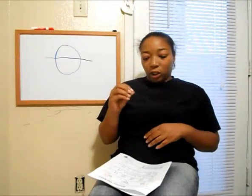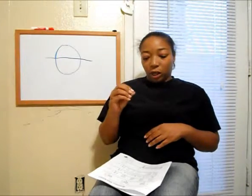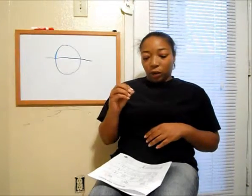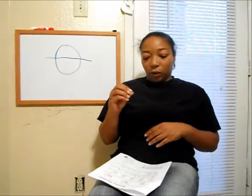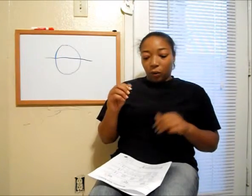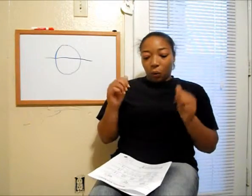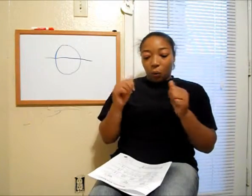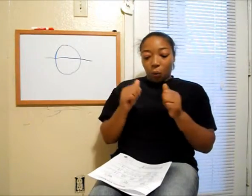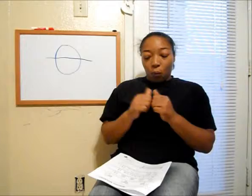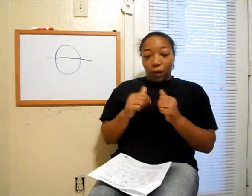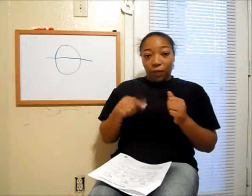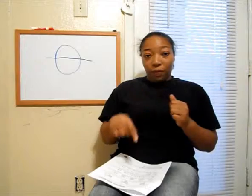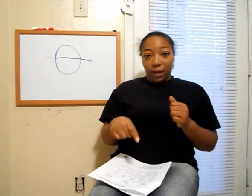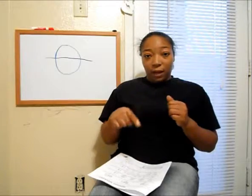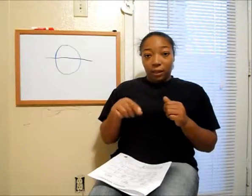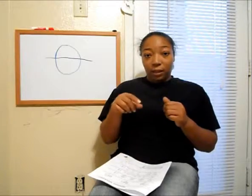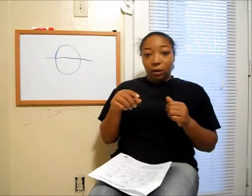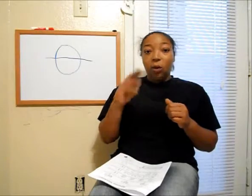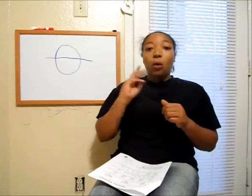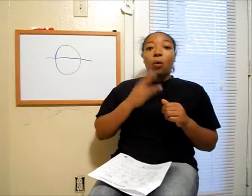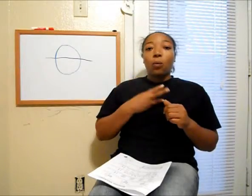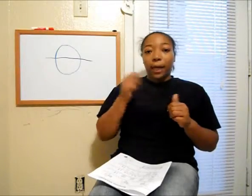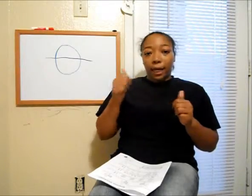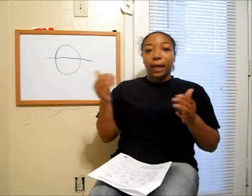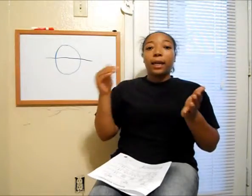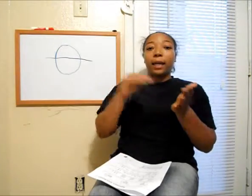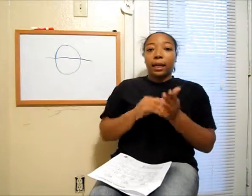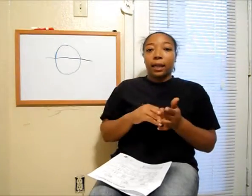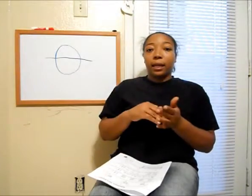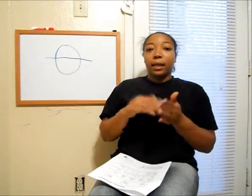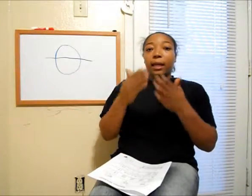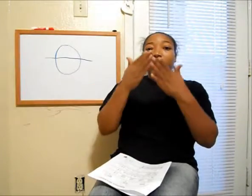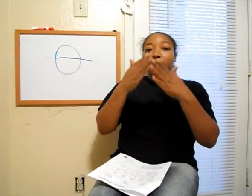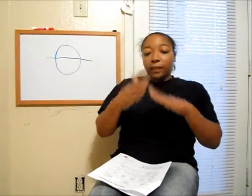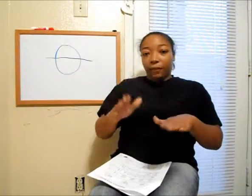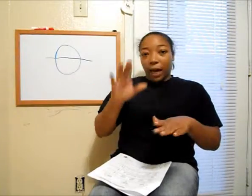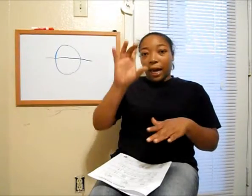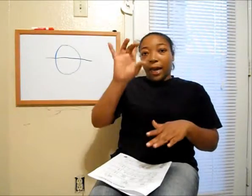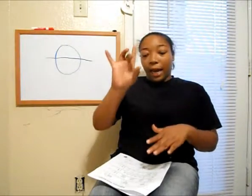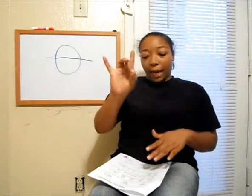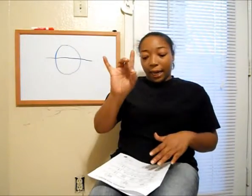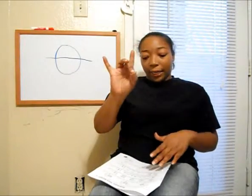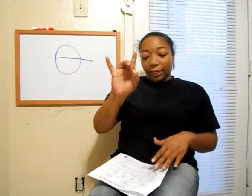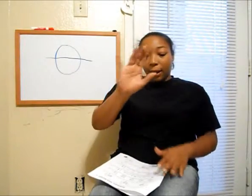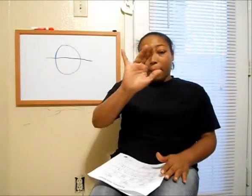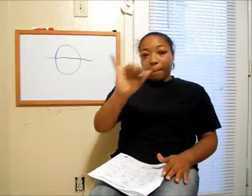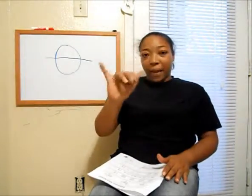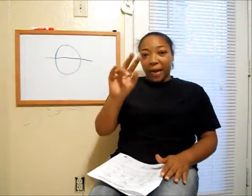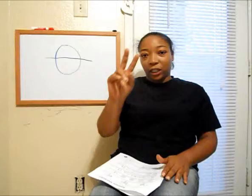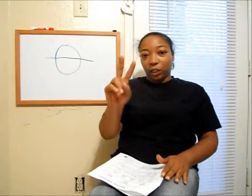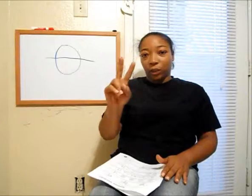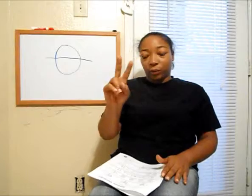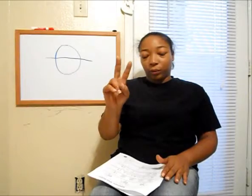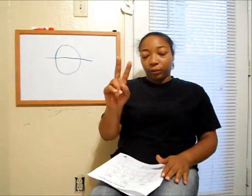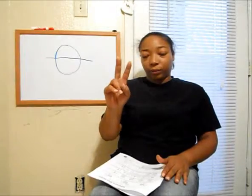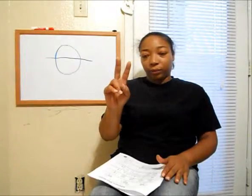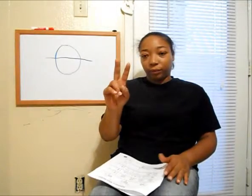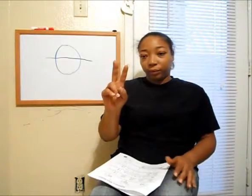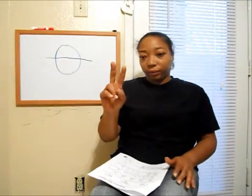So, with this, we can again divide 8 by 2.